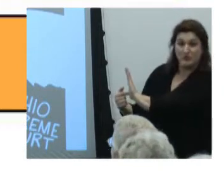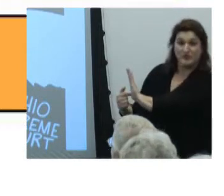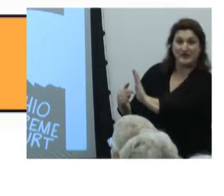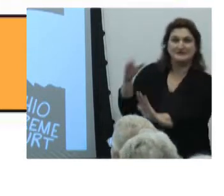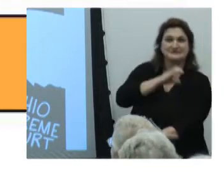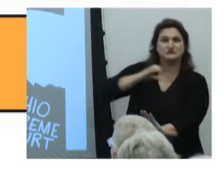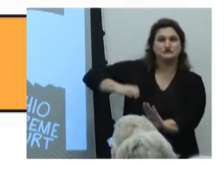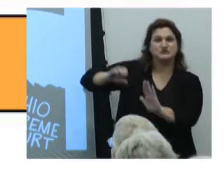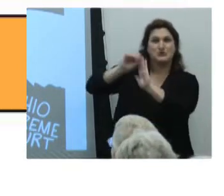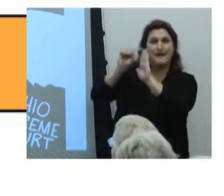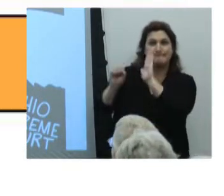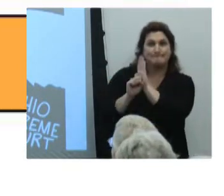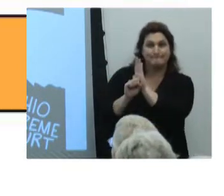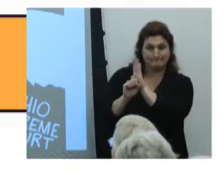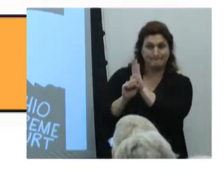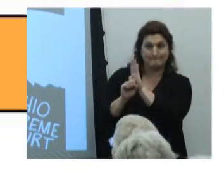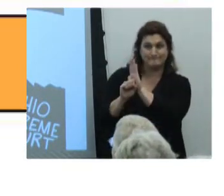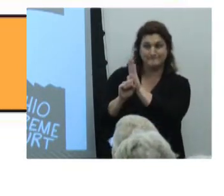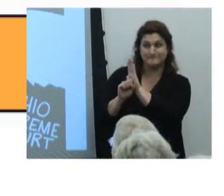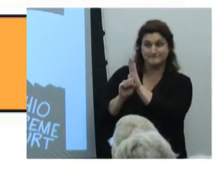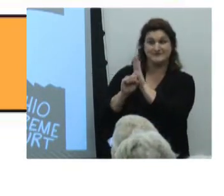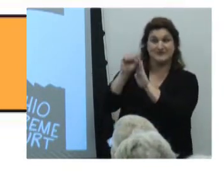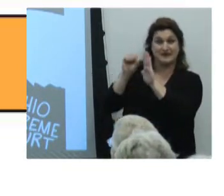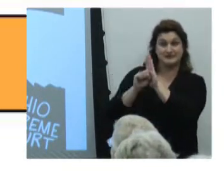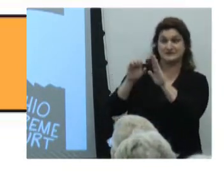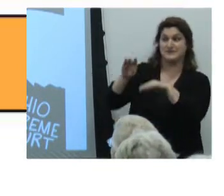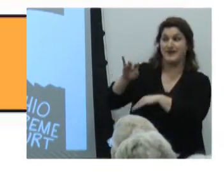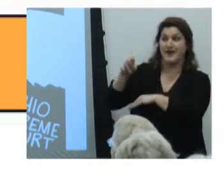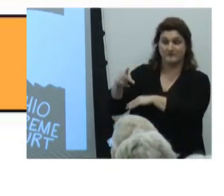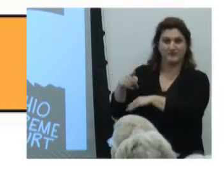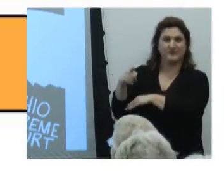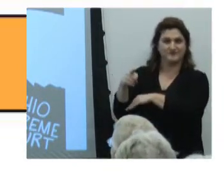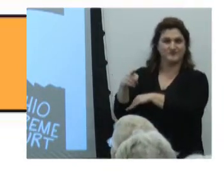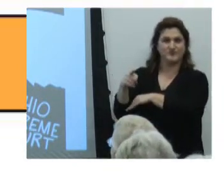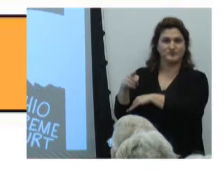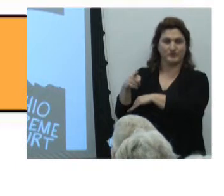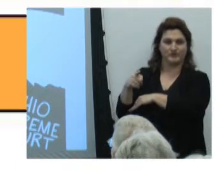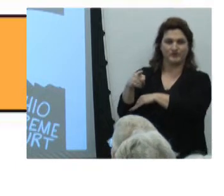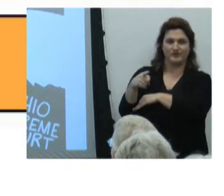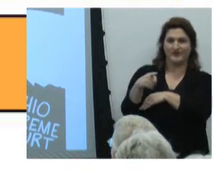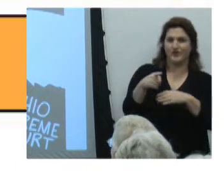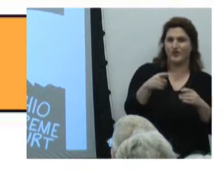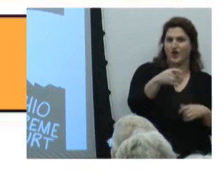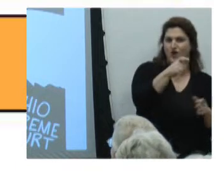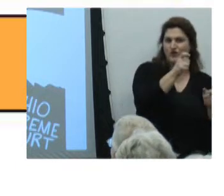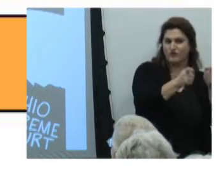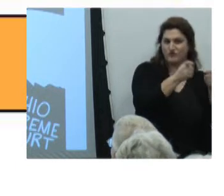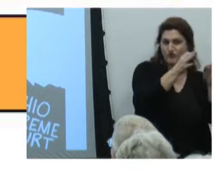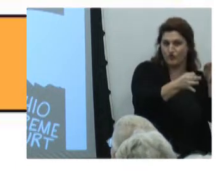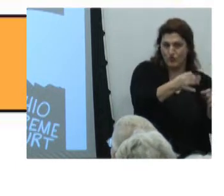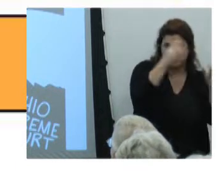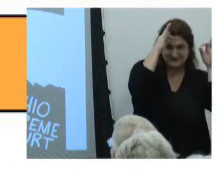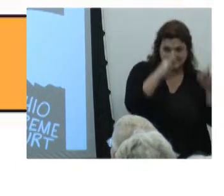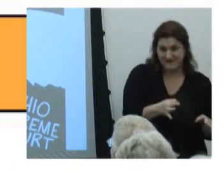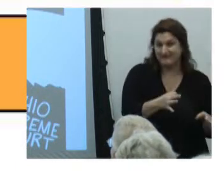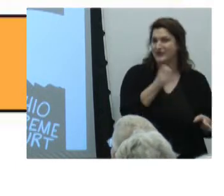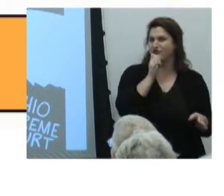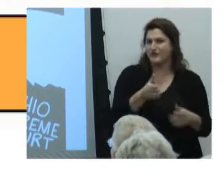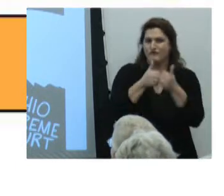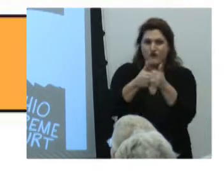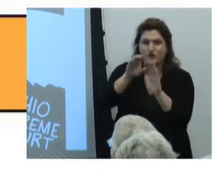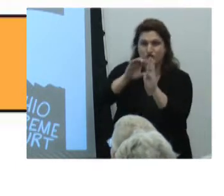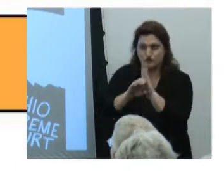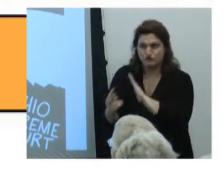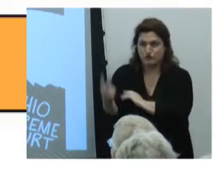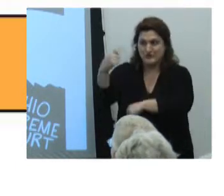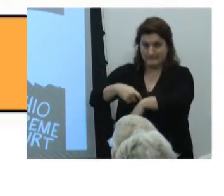maps. Okay, they have been found to be unconstitutional twice. And most recently in July. The